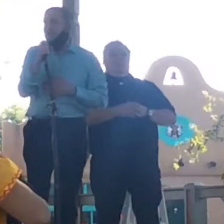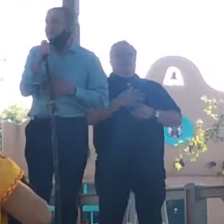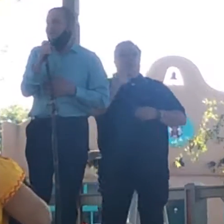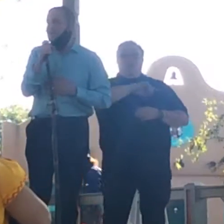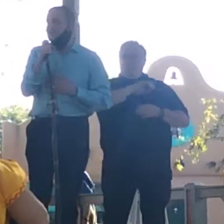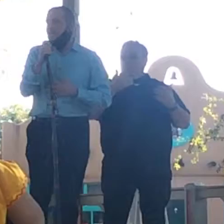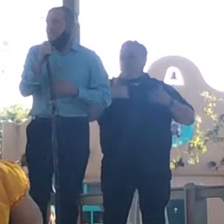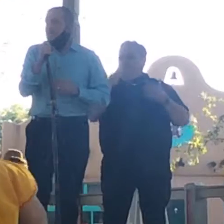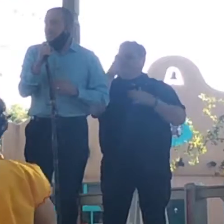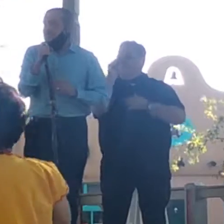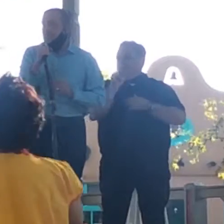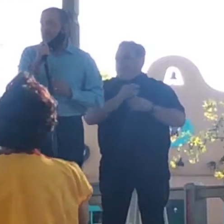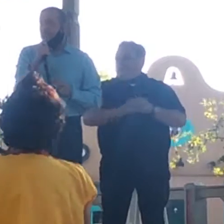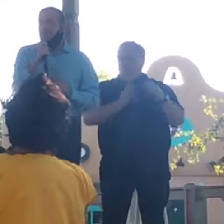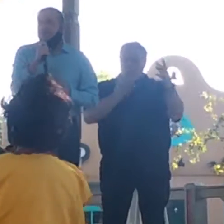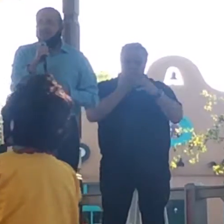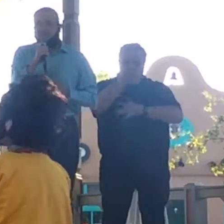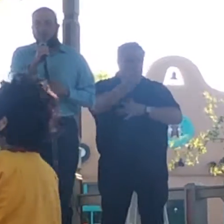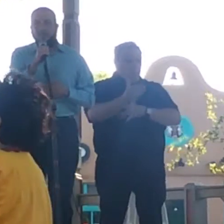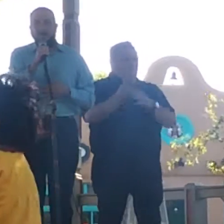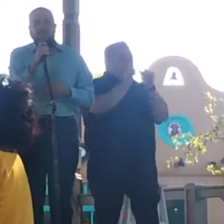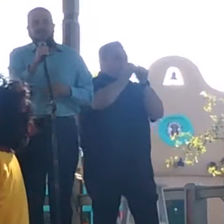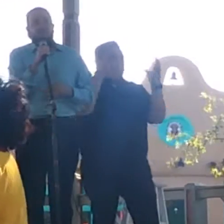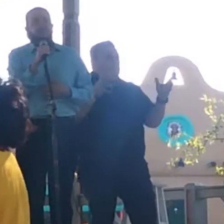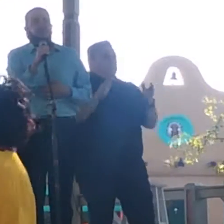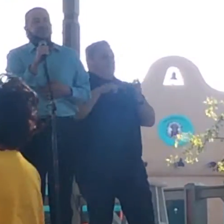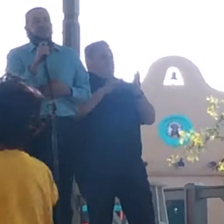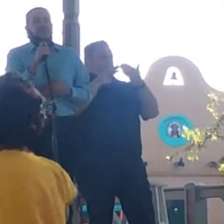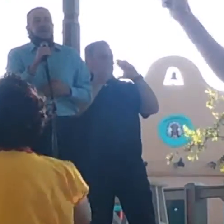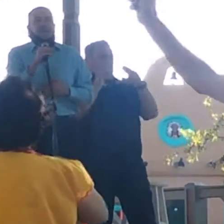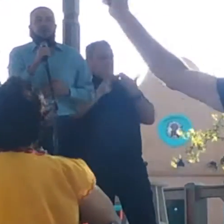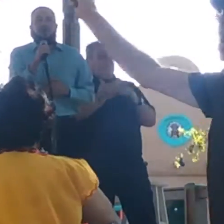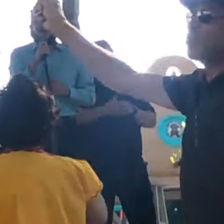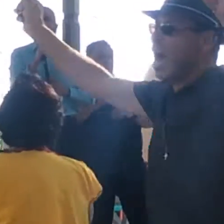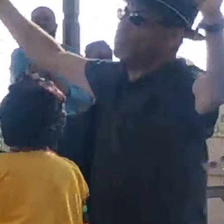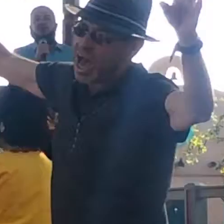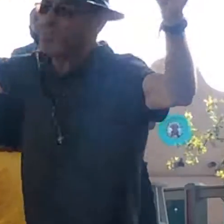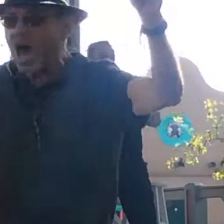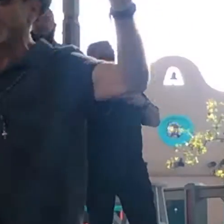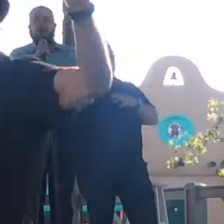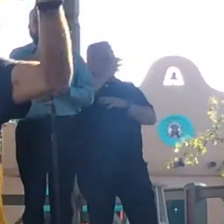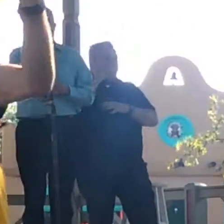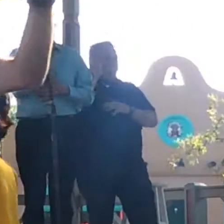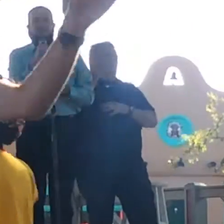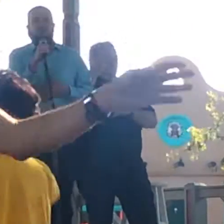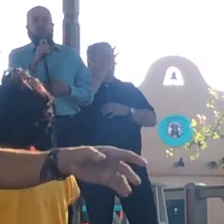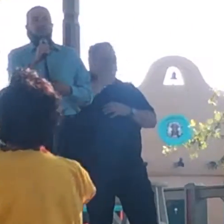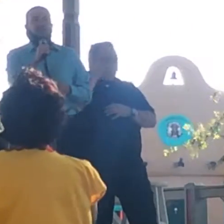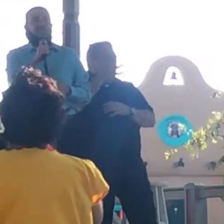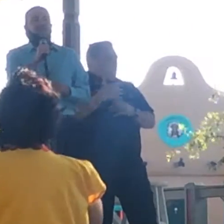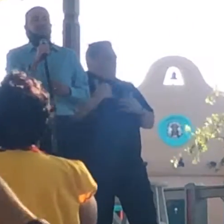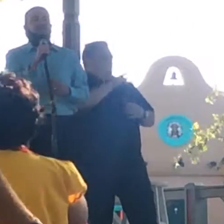We have been through so much in this community, and we have a beautiful,